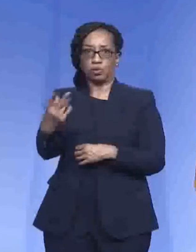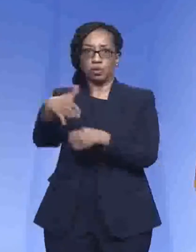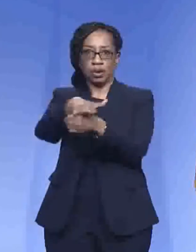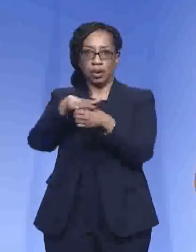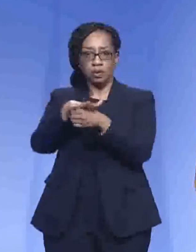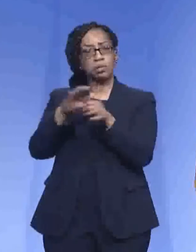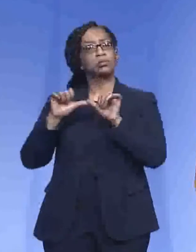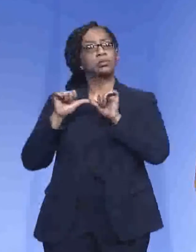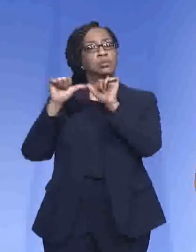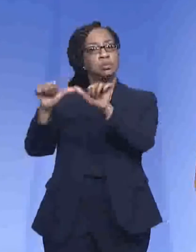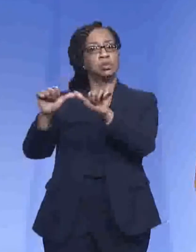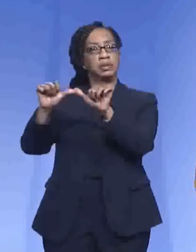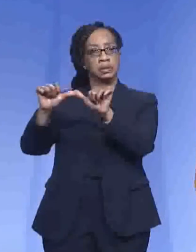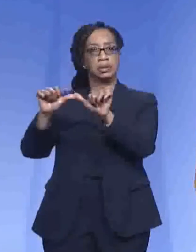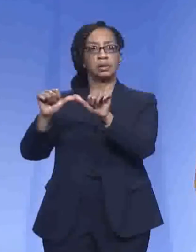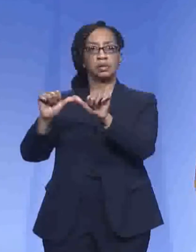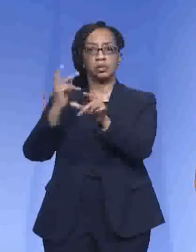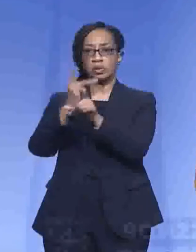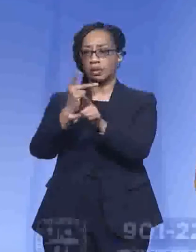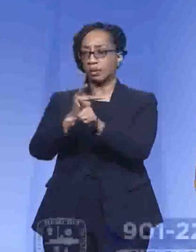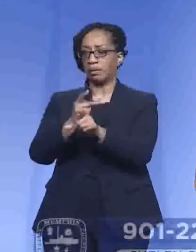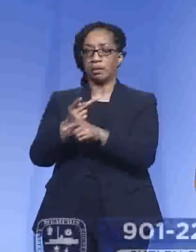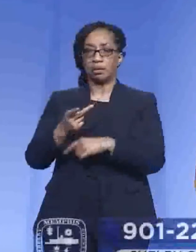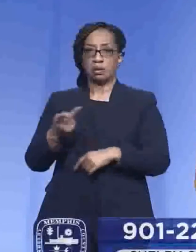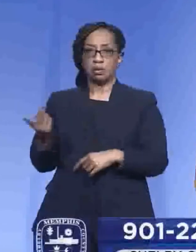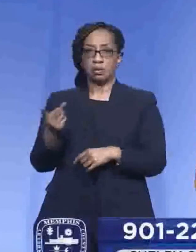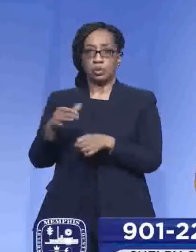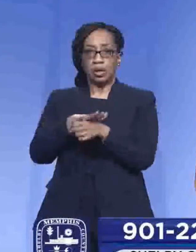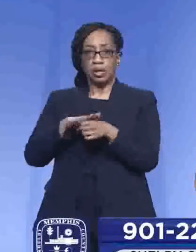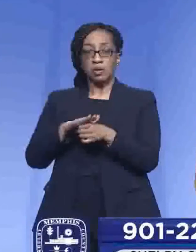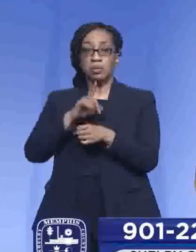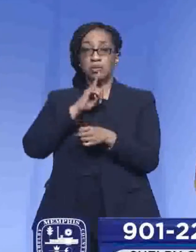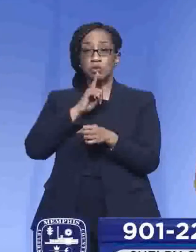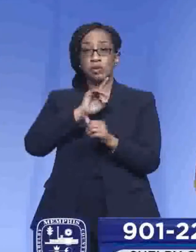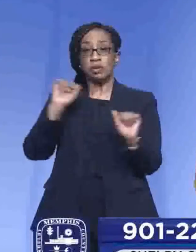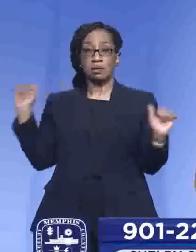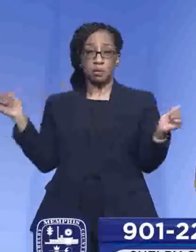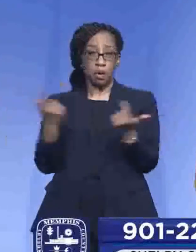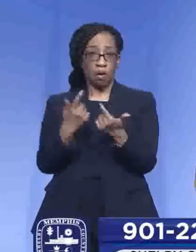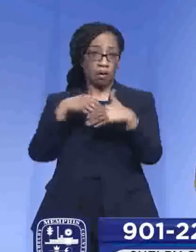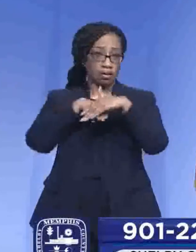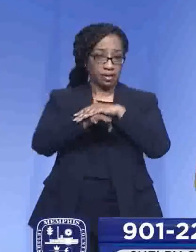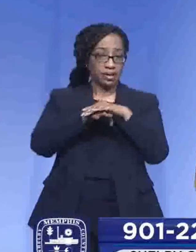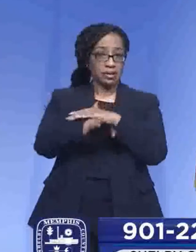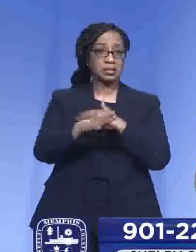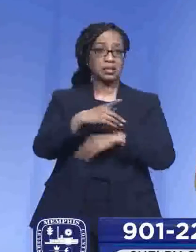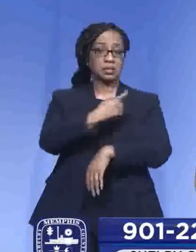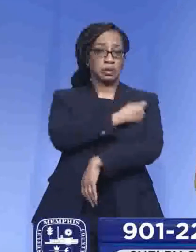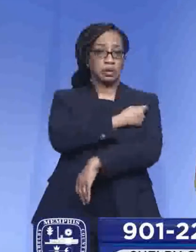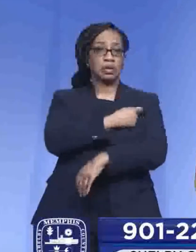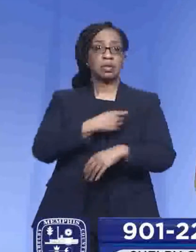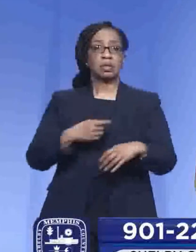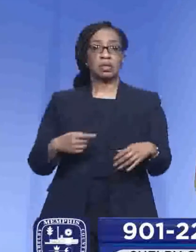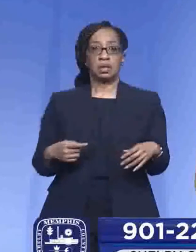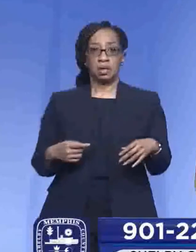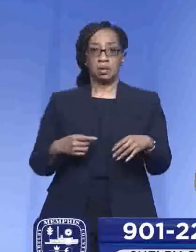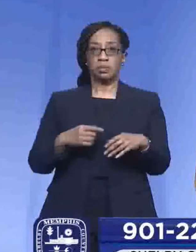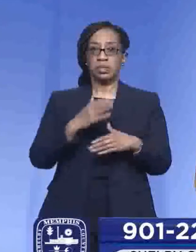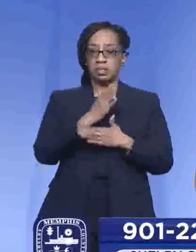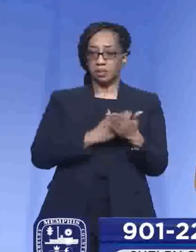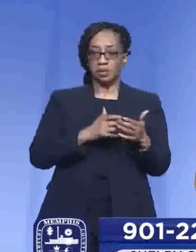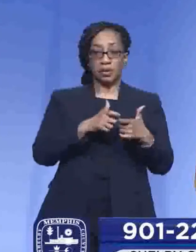to do that. Making sure that everyone has the ability to access this is important, both through our high volume public sites, and